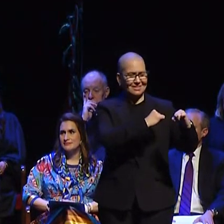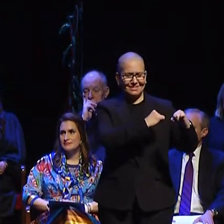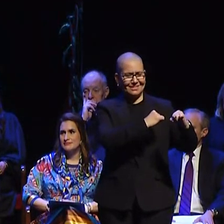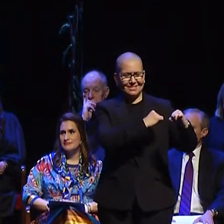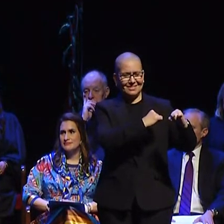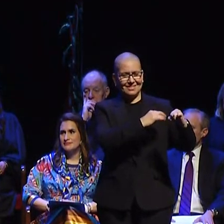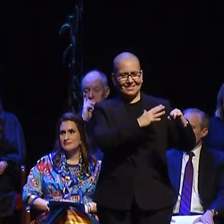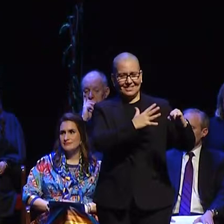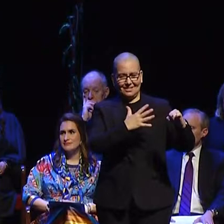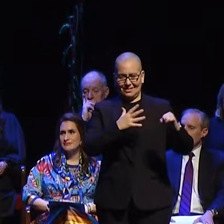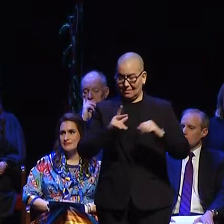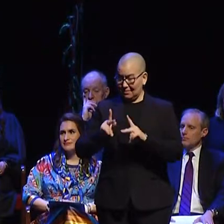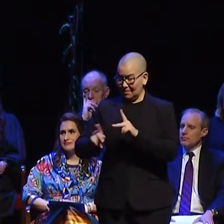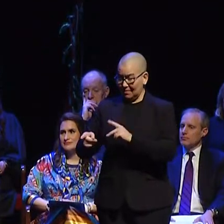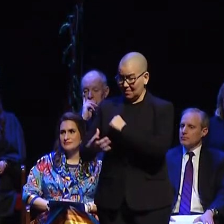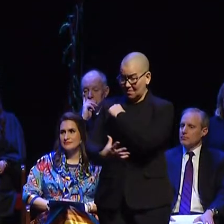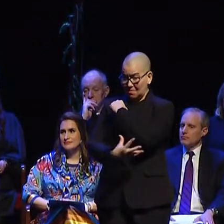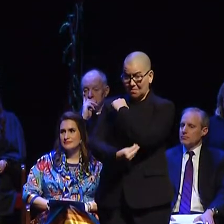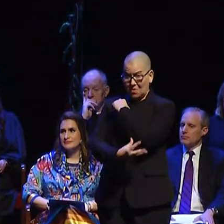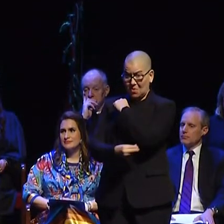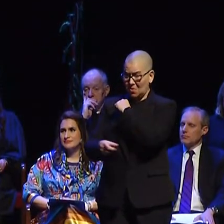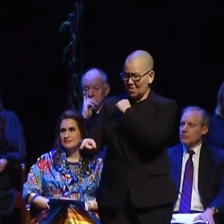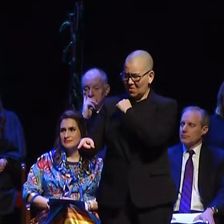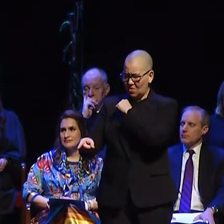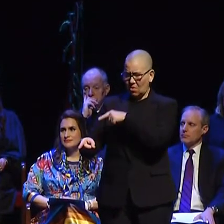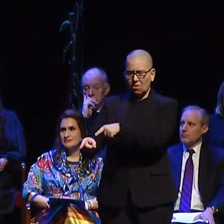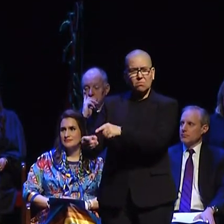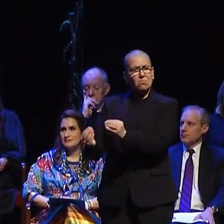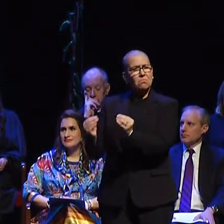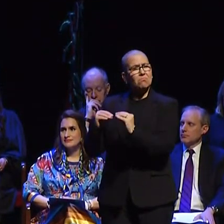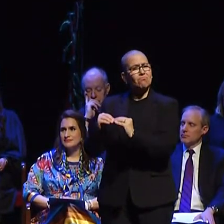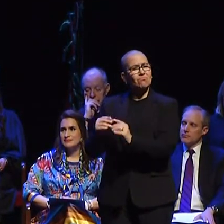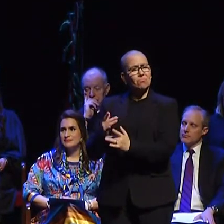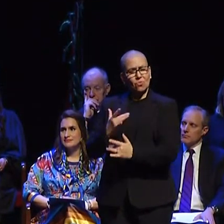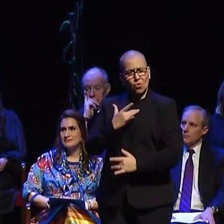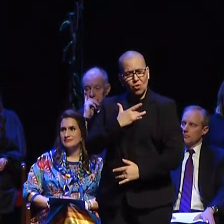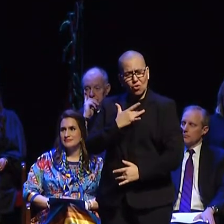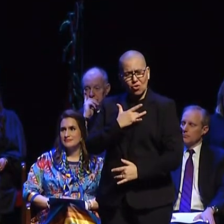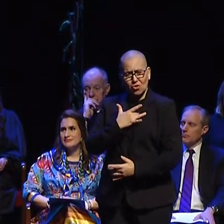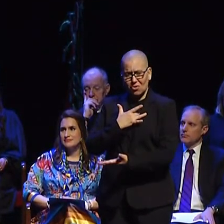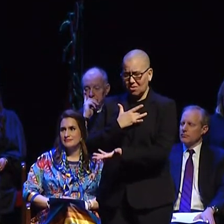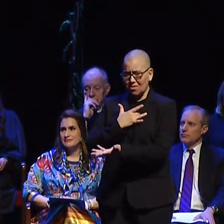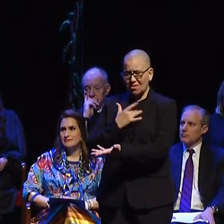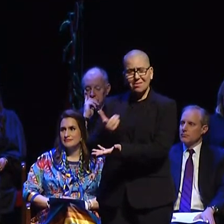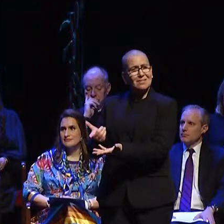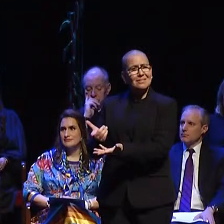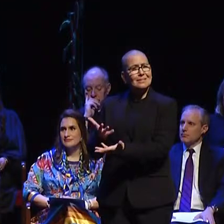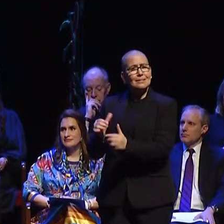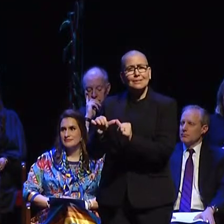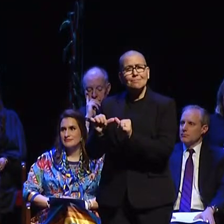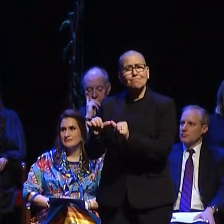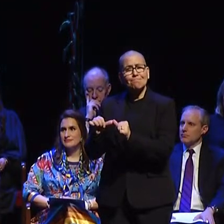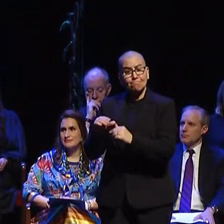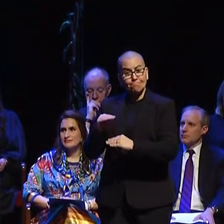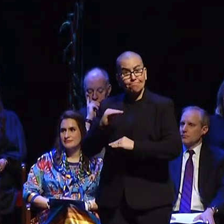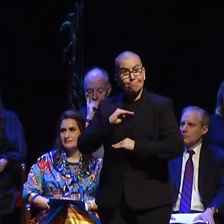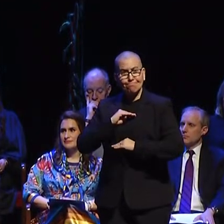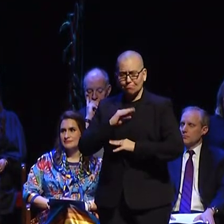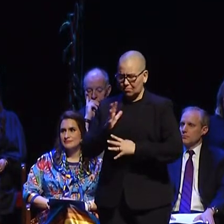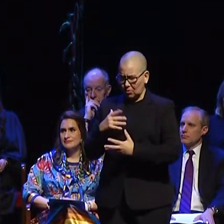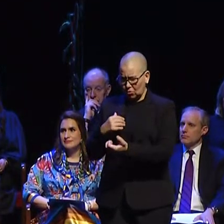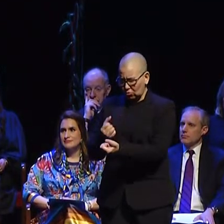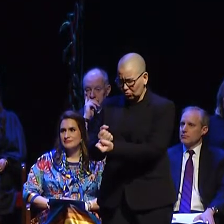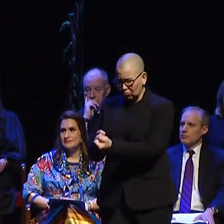Whoever is impoverished in the heart will not be satisfied with no matter how much they have in the world.